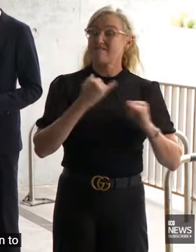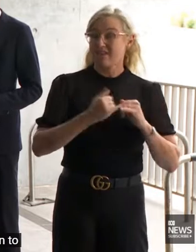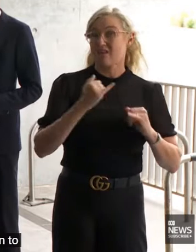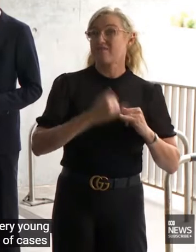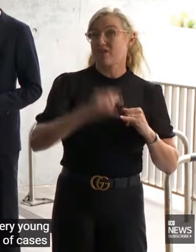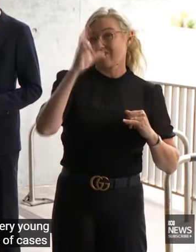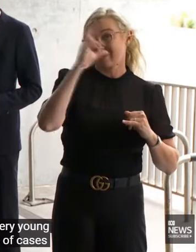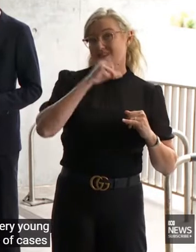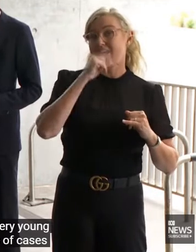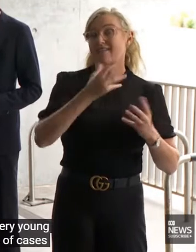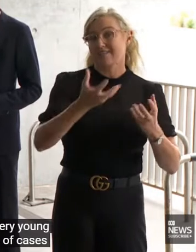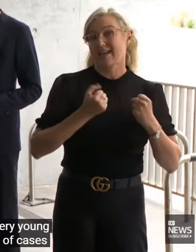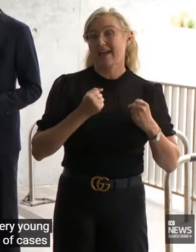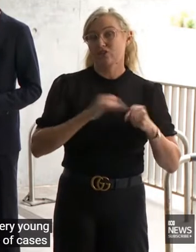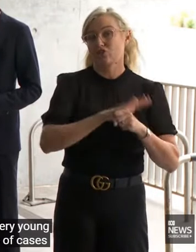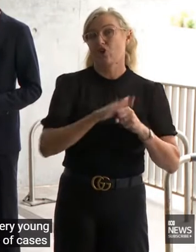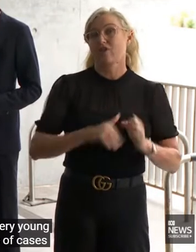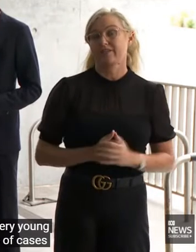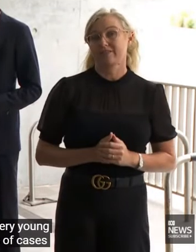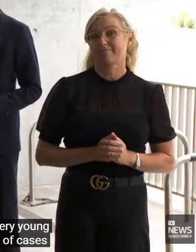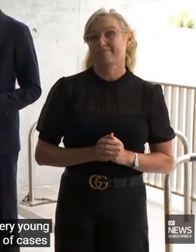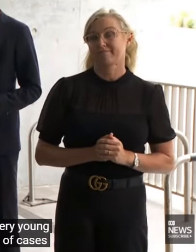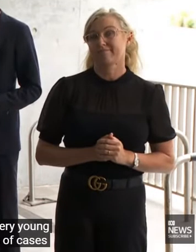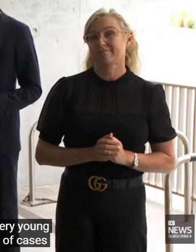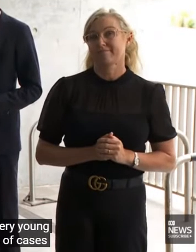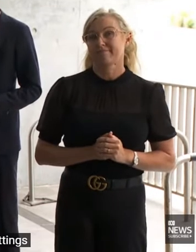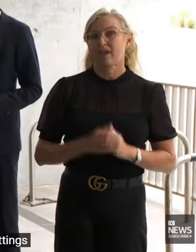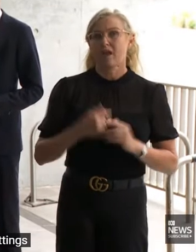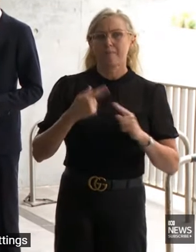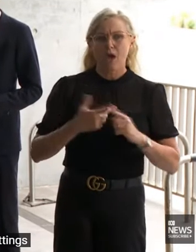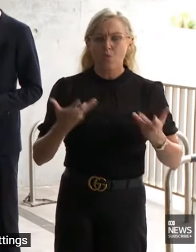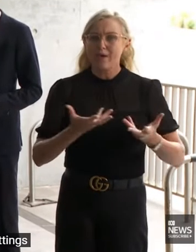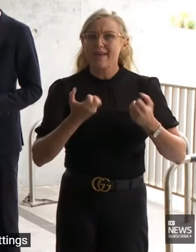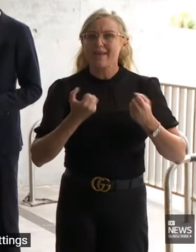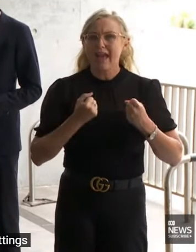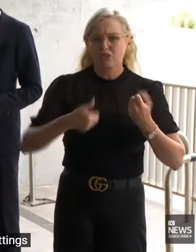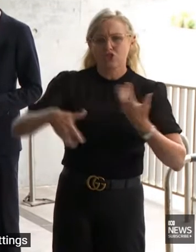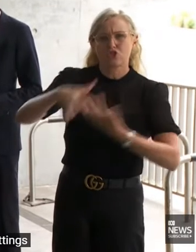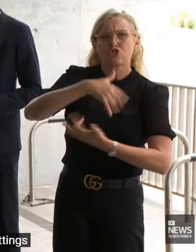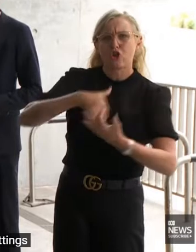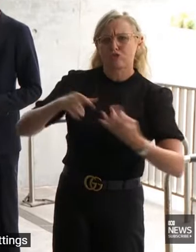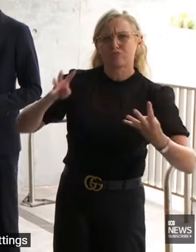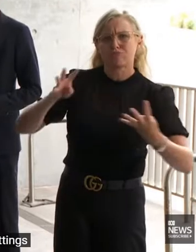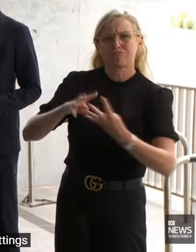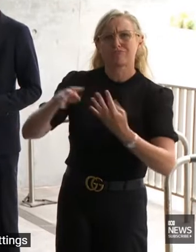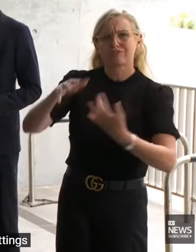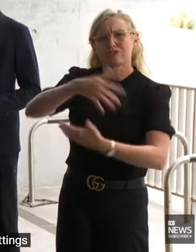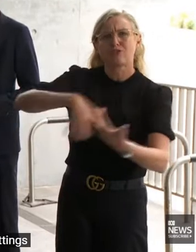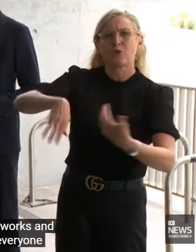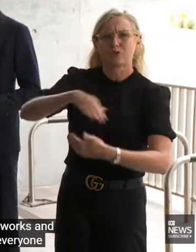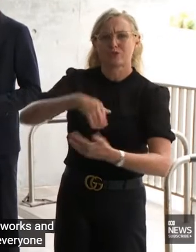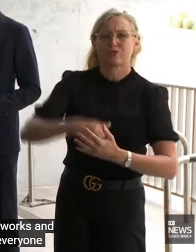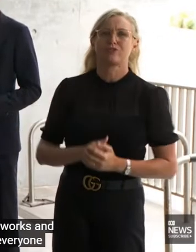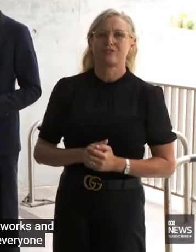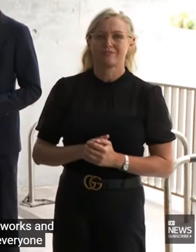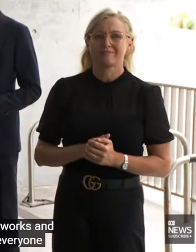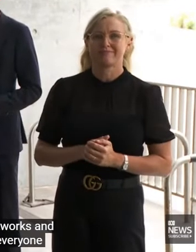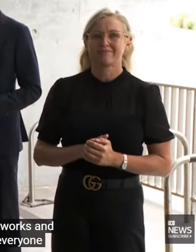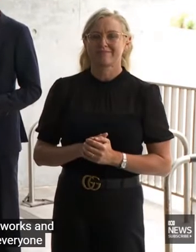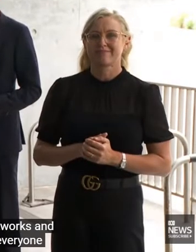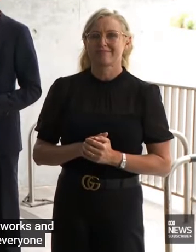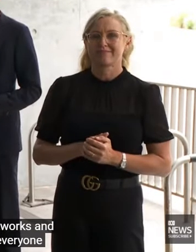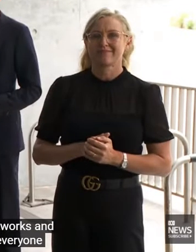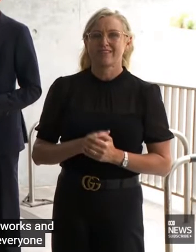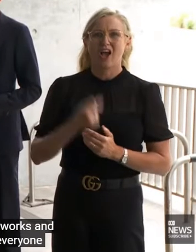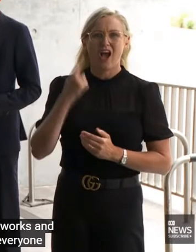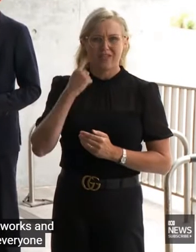And we're seeing lots of cases arise in social settings and through social networks. And I think increasingly everyone probably has been touched